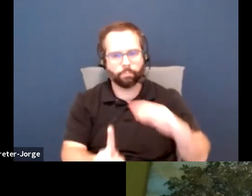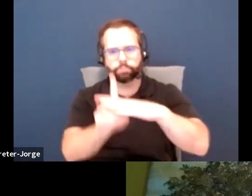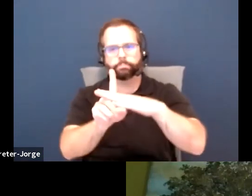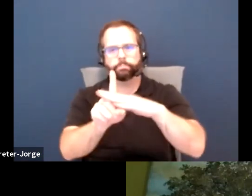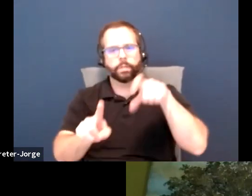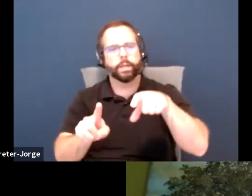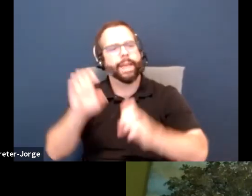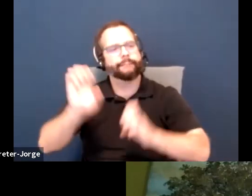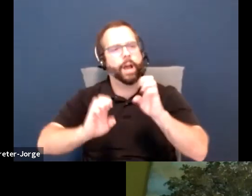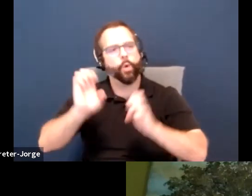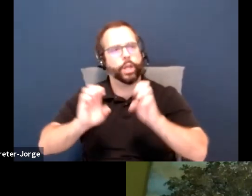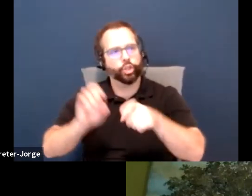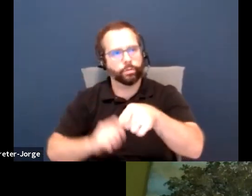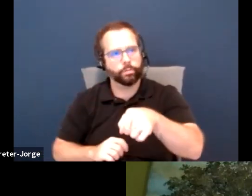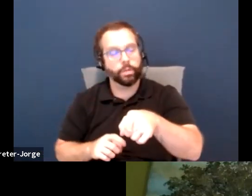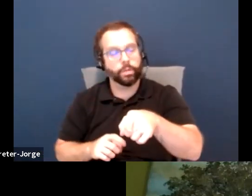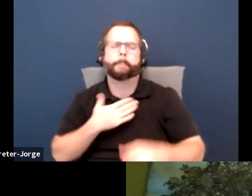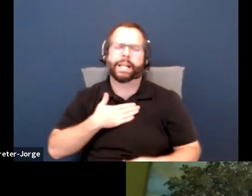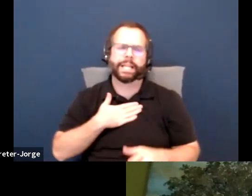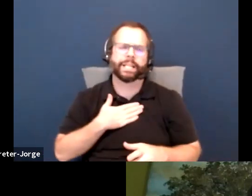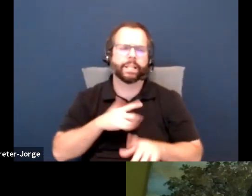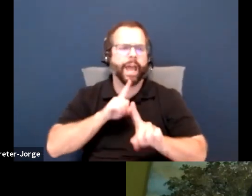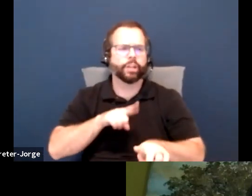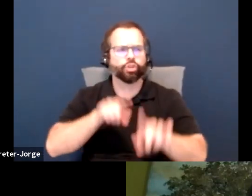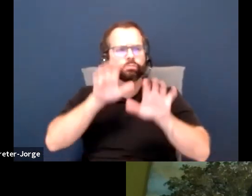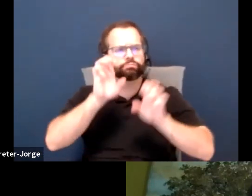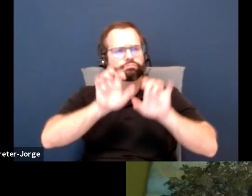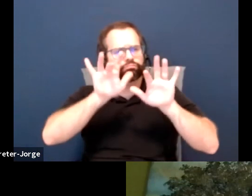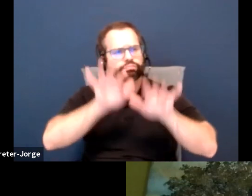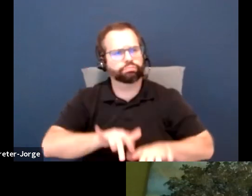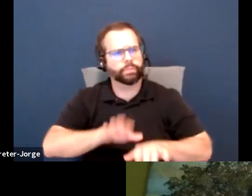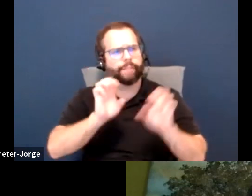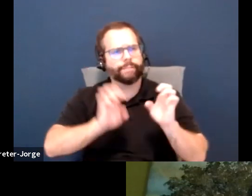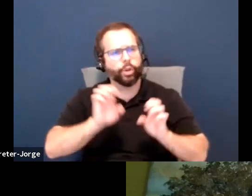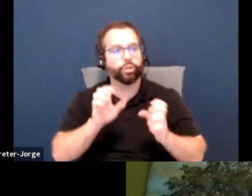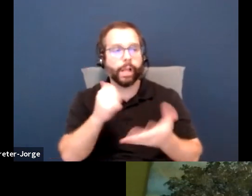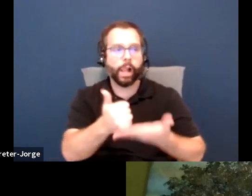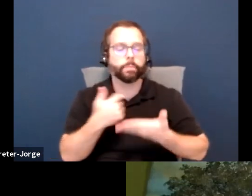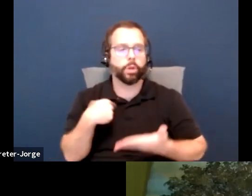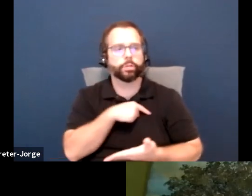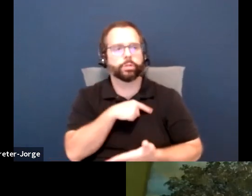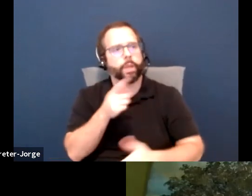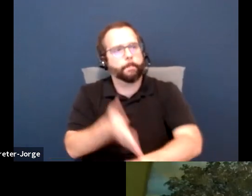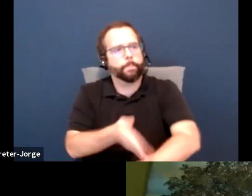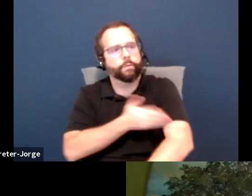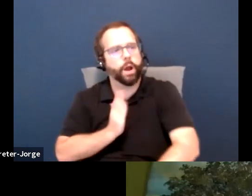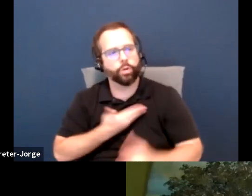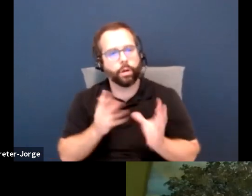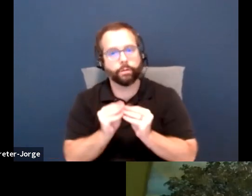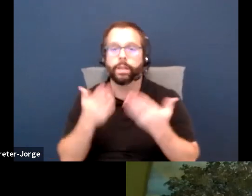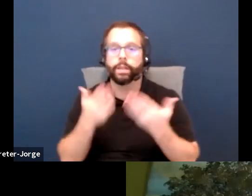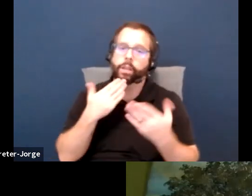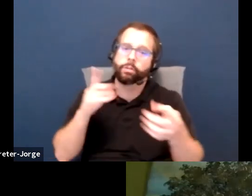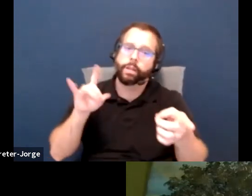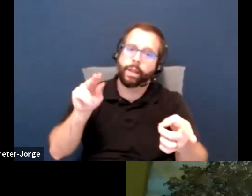that out. We use them to help make our conference stronger. Thank you so much to Diane and Brad for this very important